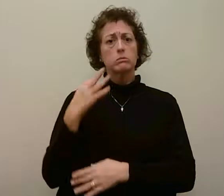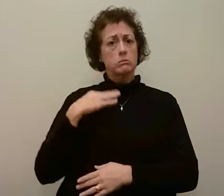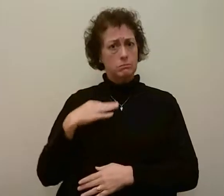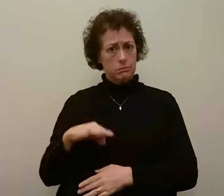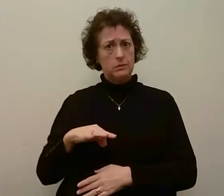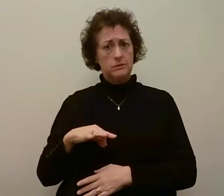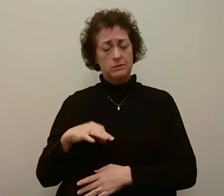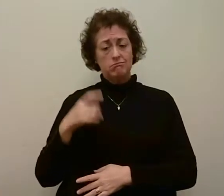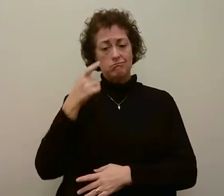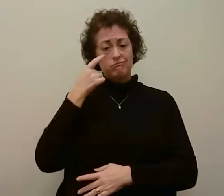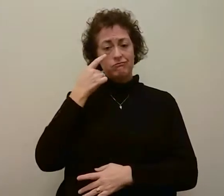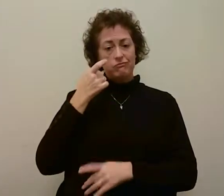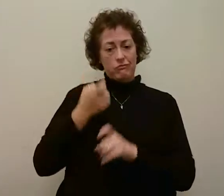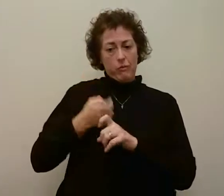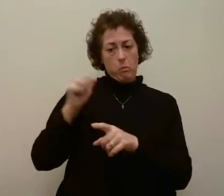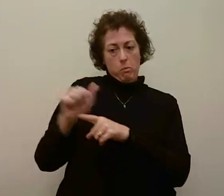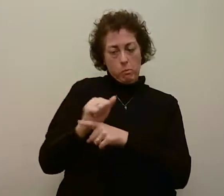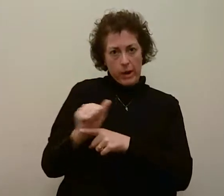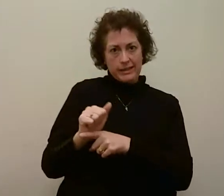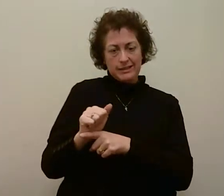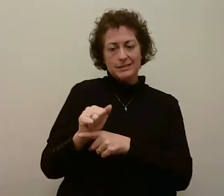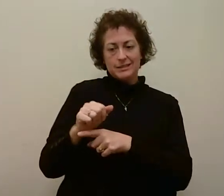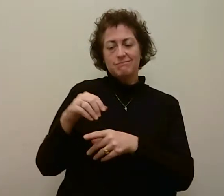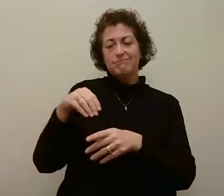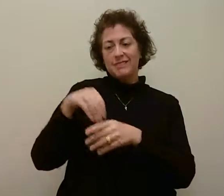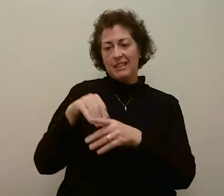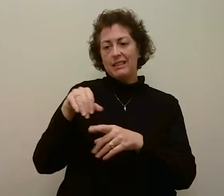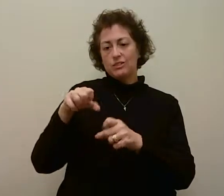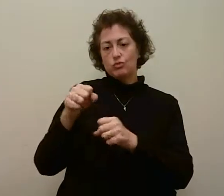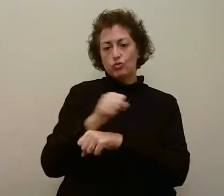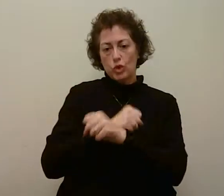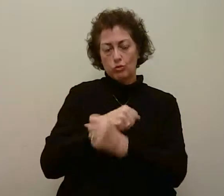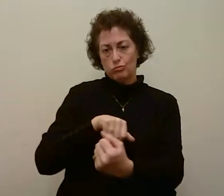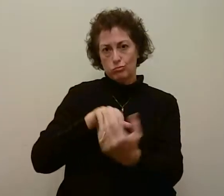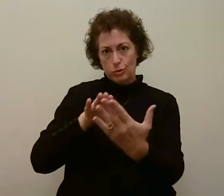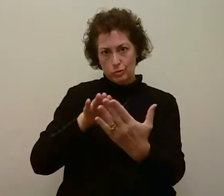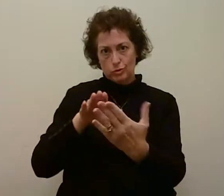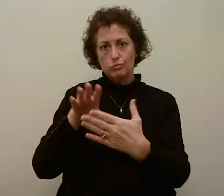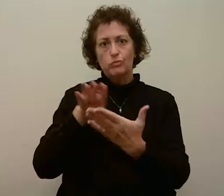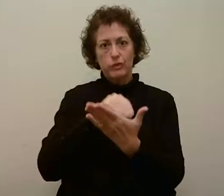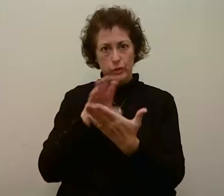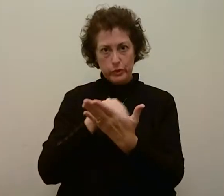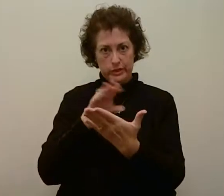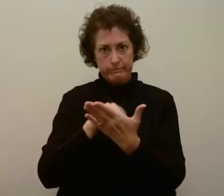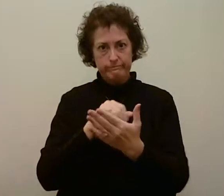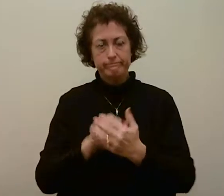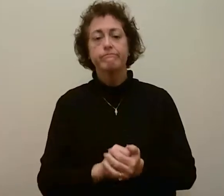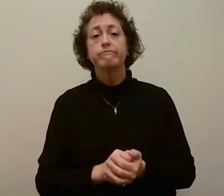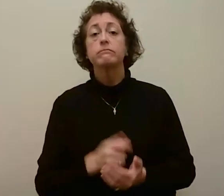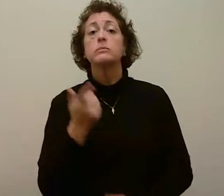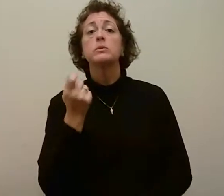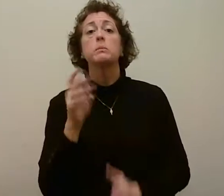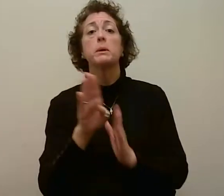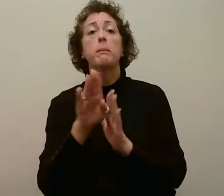these exercises and this particular structured learning. So a little bit of background about it. Simultaneous